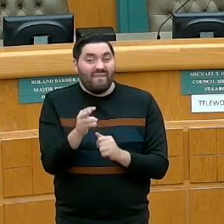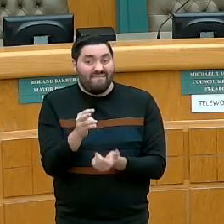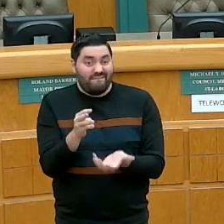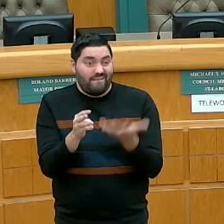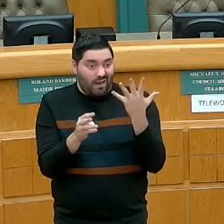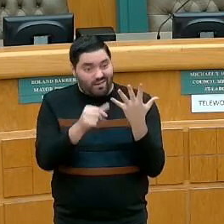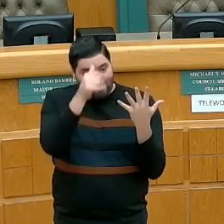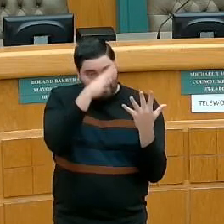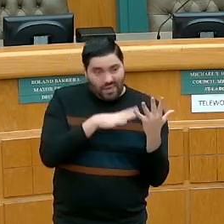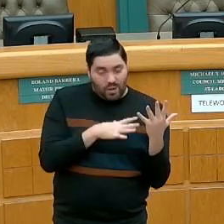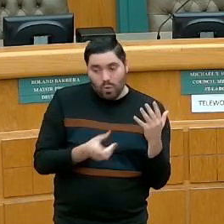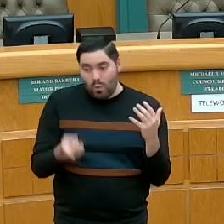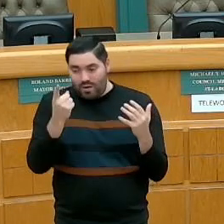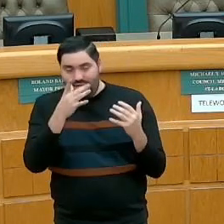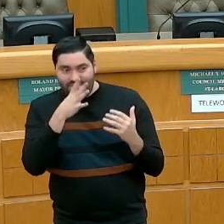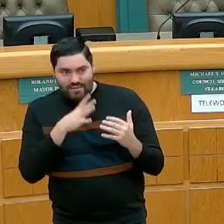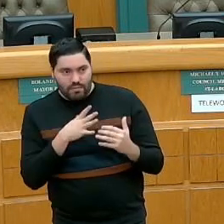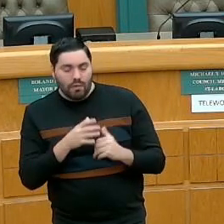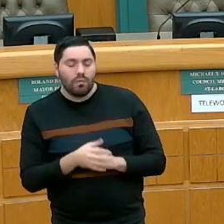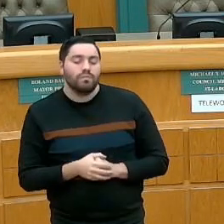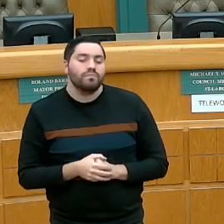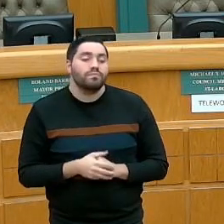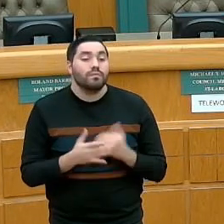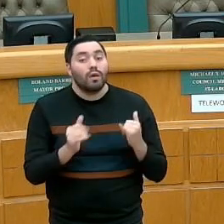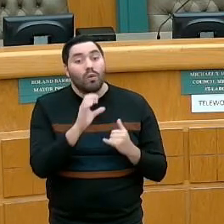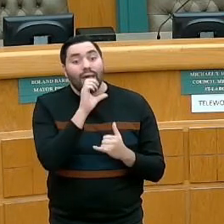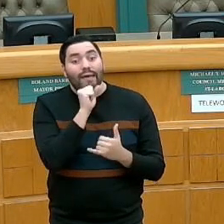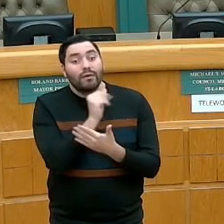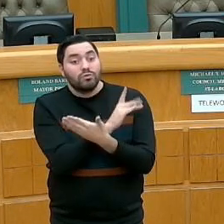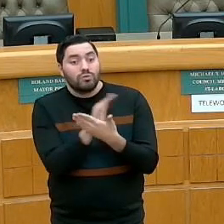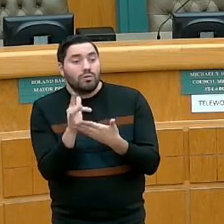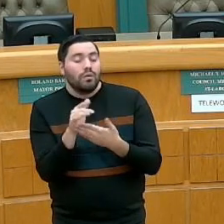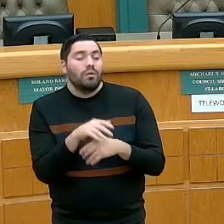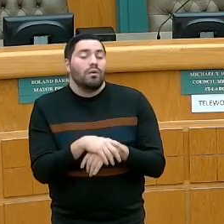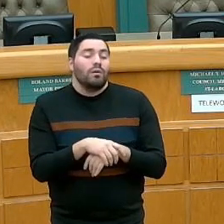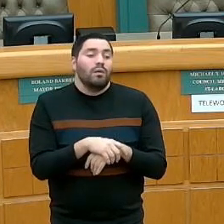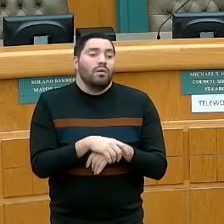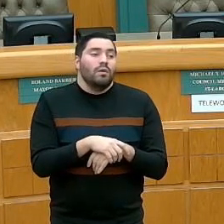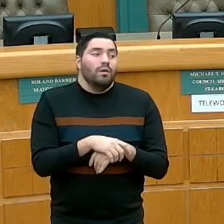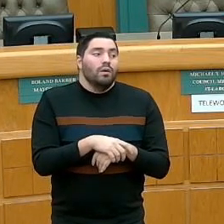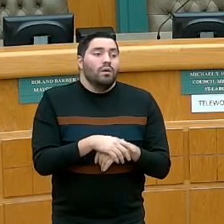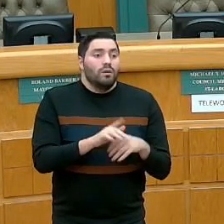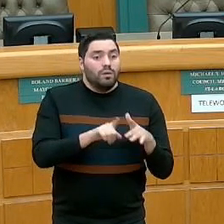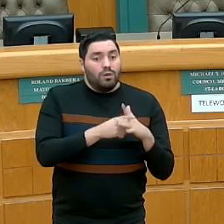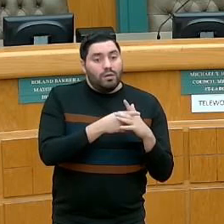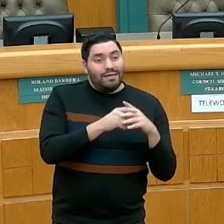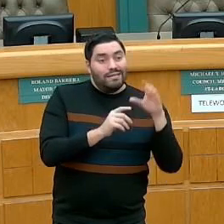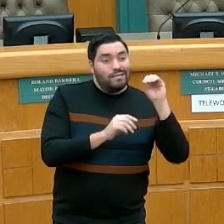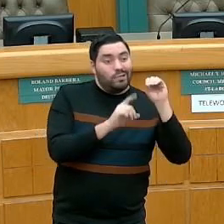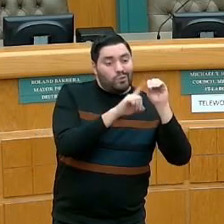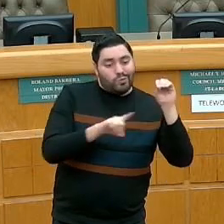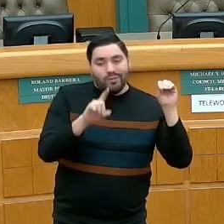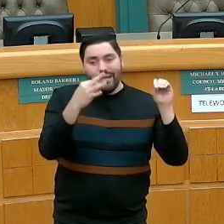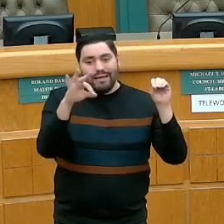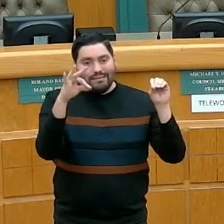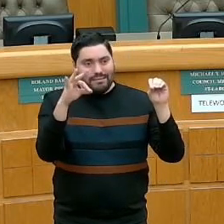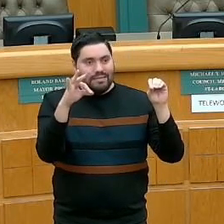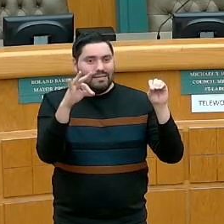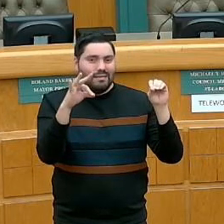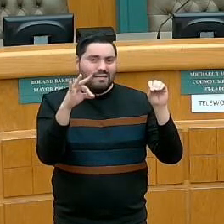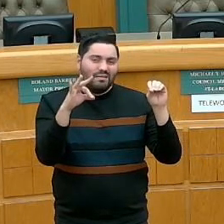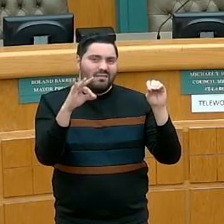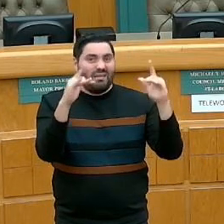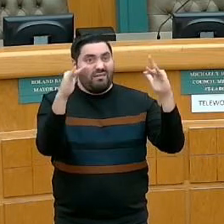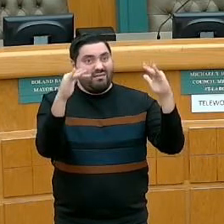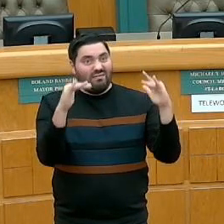1 female. The age bracket we have beginning from 0 to 19, and then about a 10-year spread